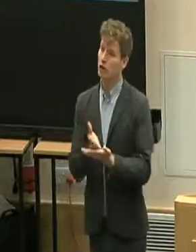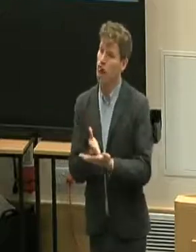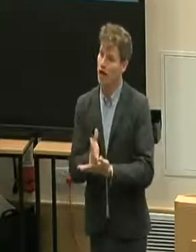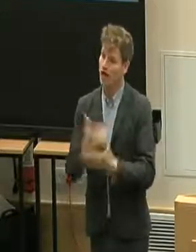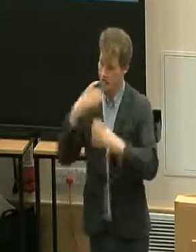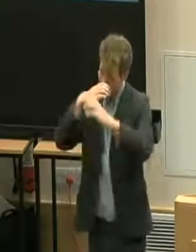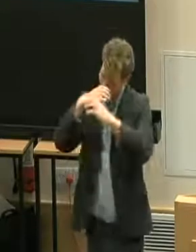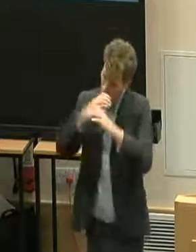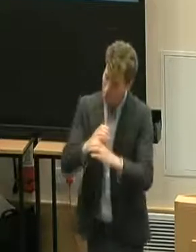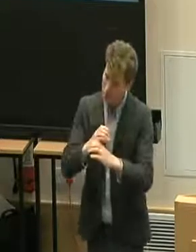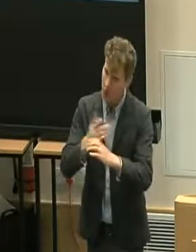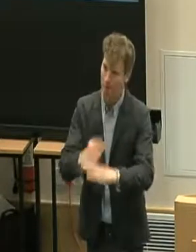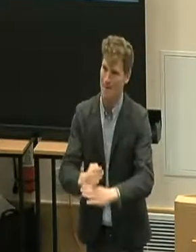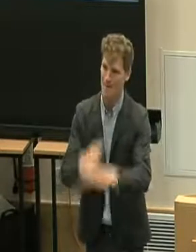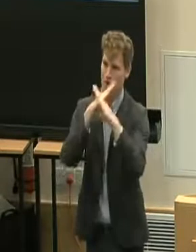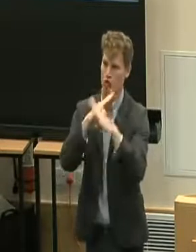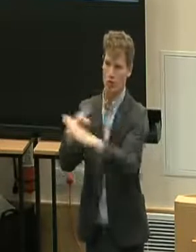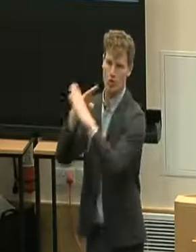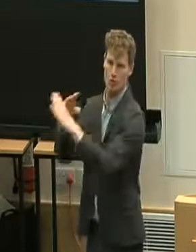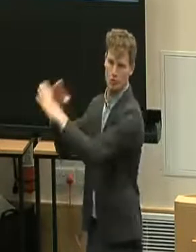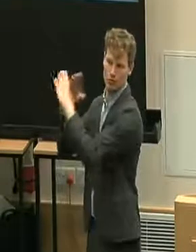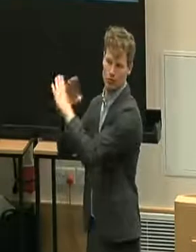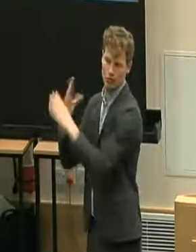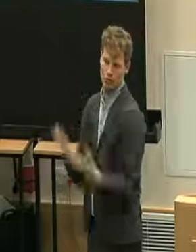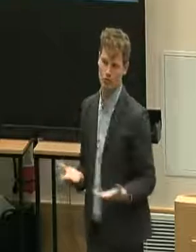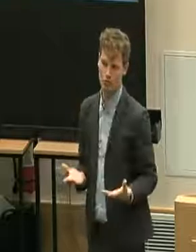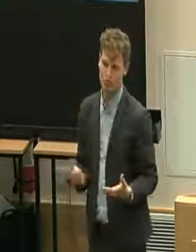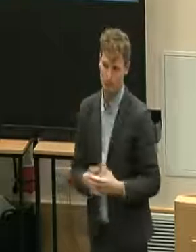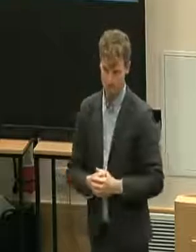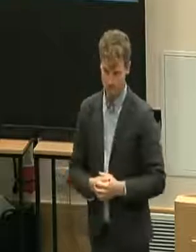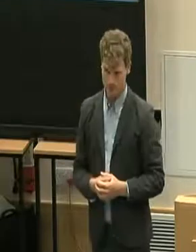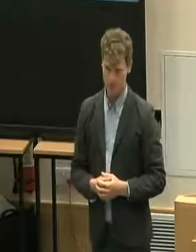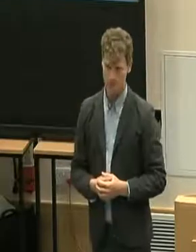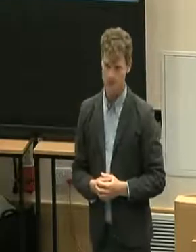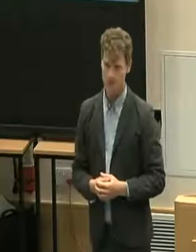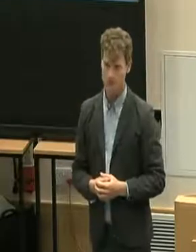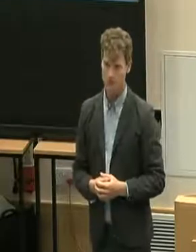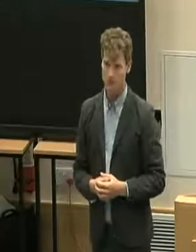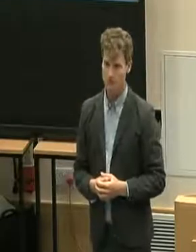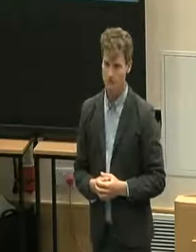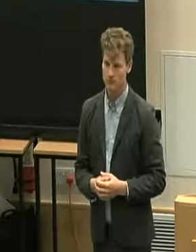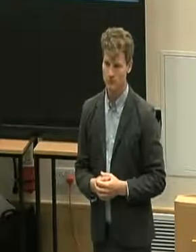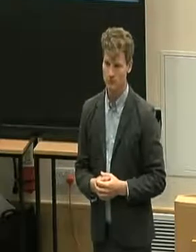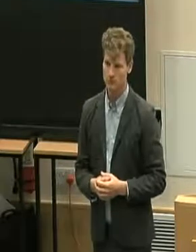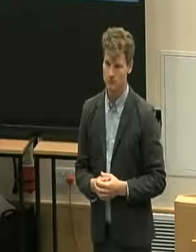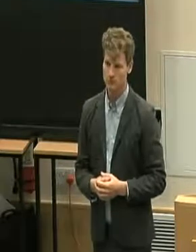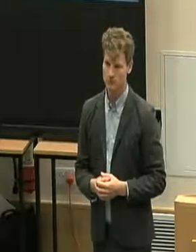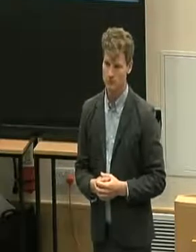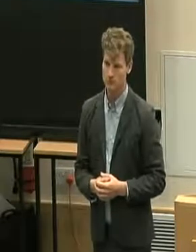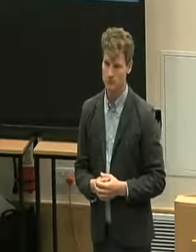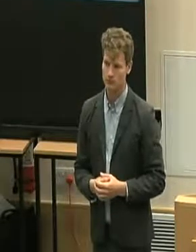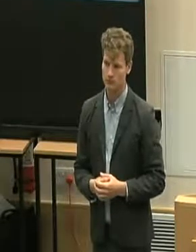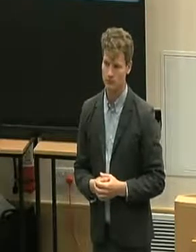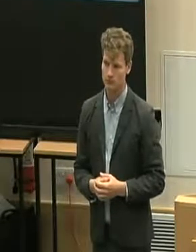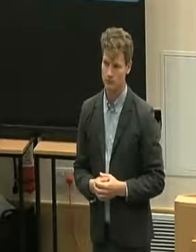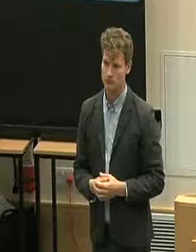The understanding of disability is that as an act of human quiescence or